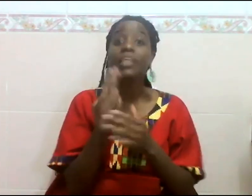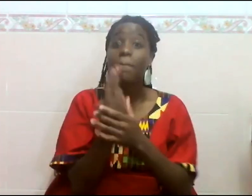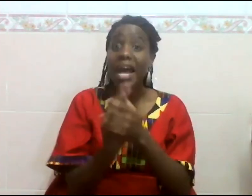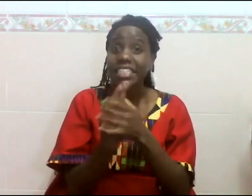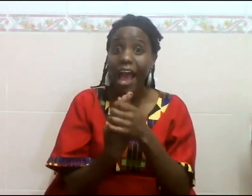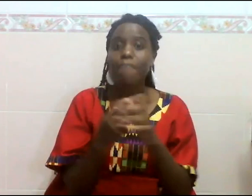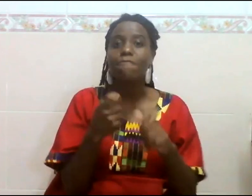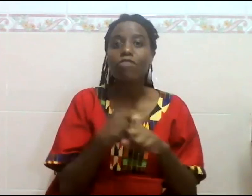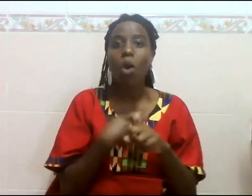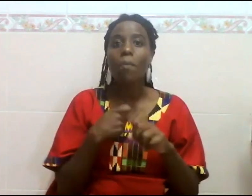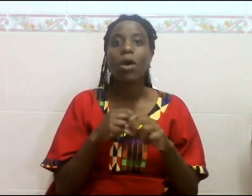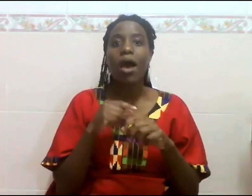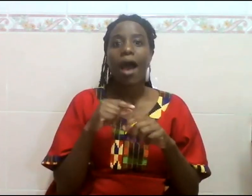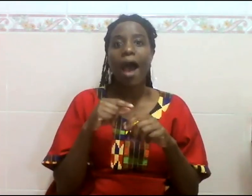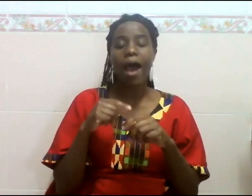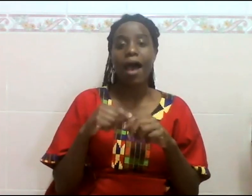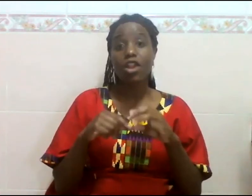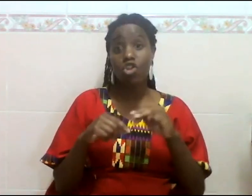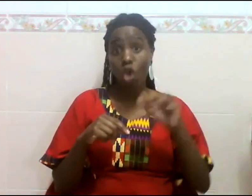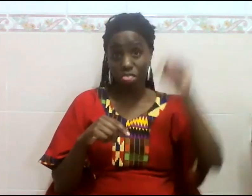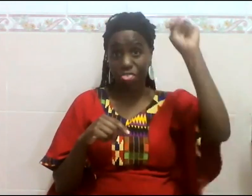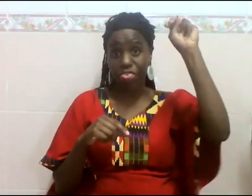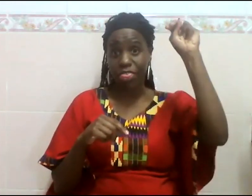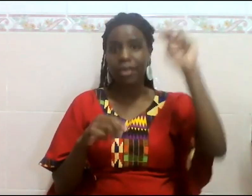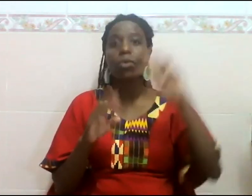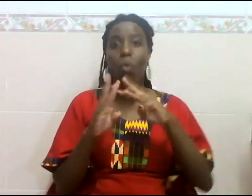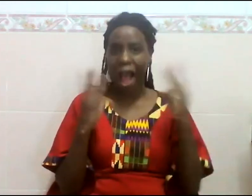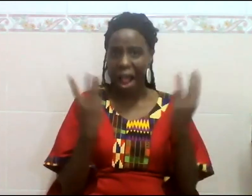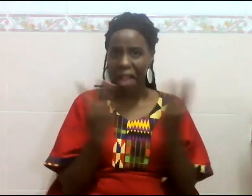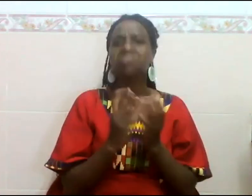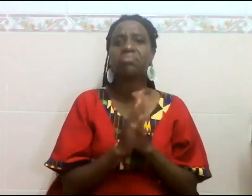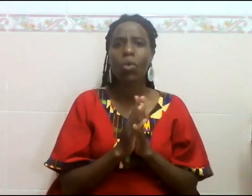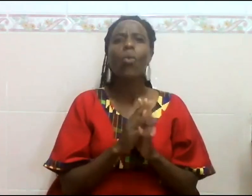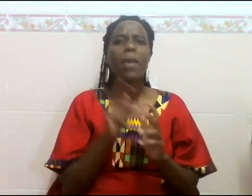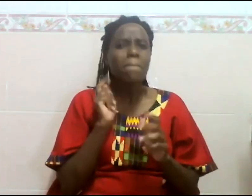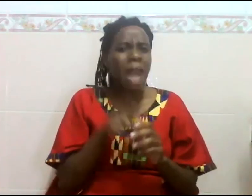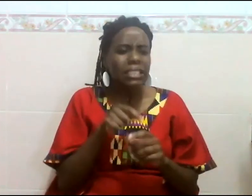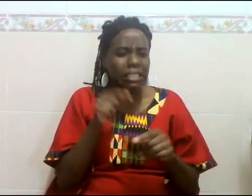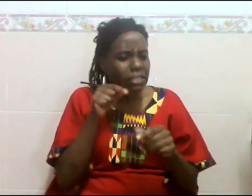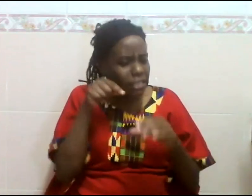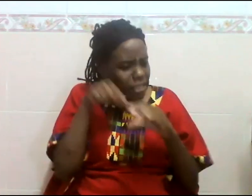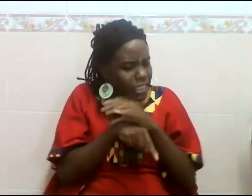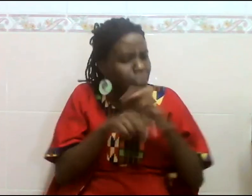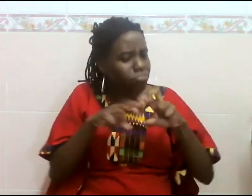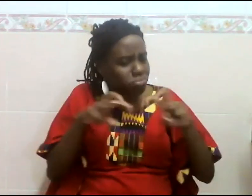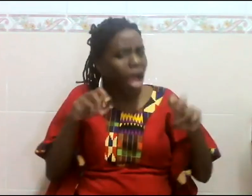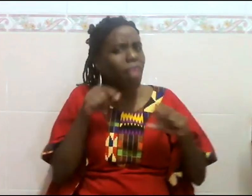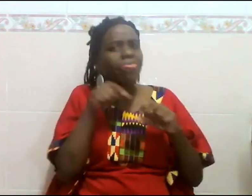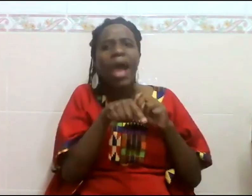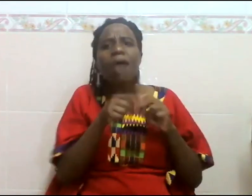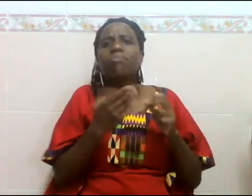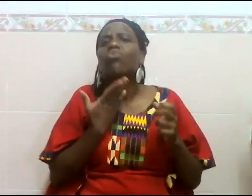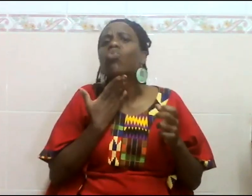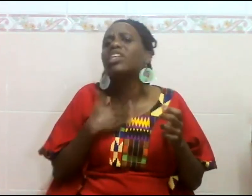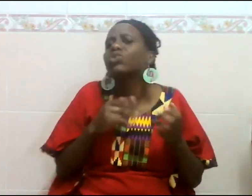are very critical in trying to understand what their interests are in the continent, especially when it comes